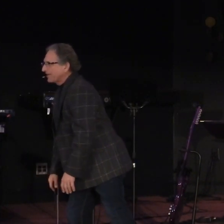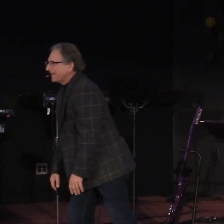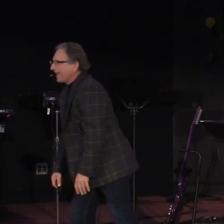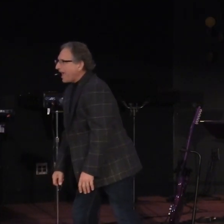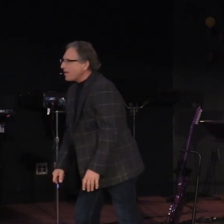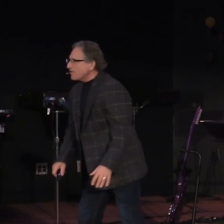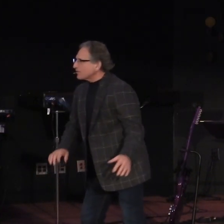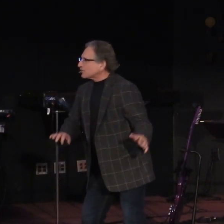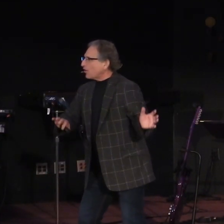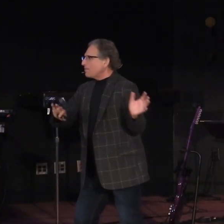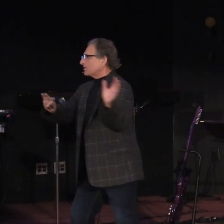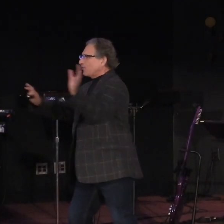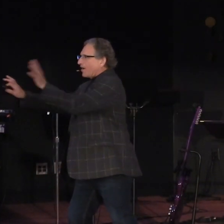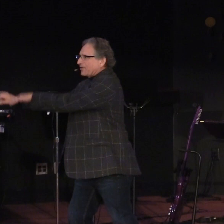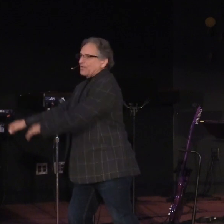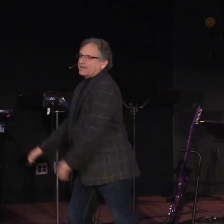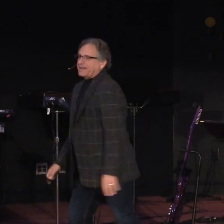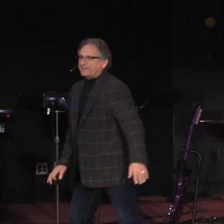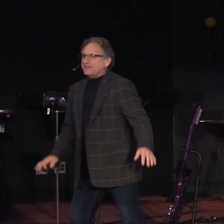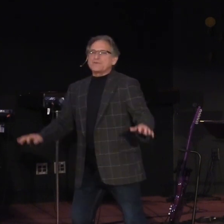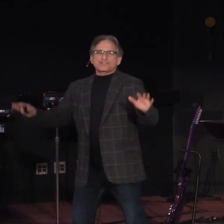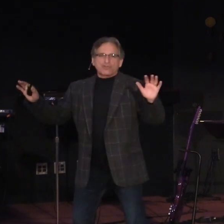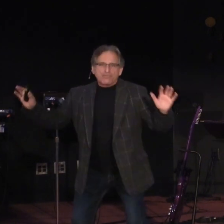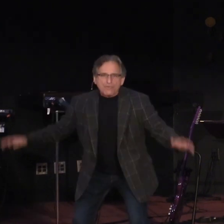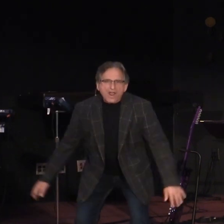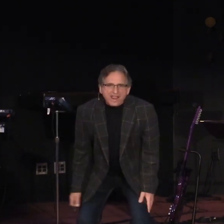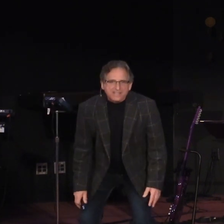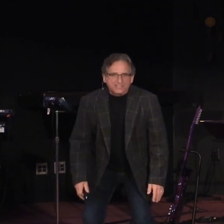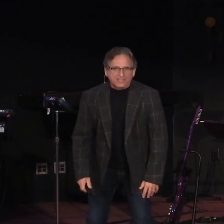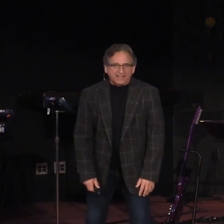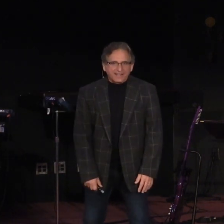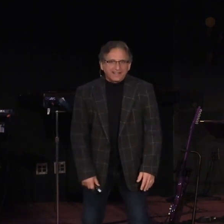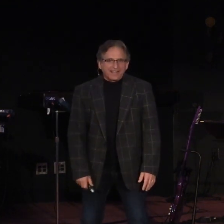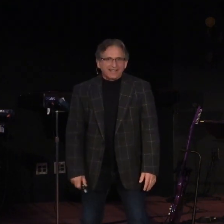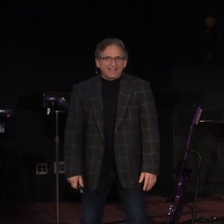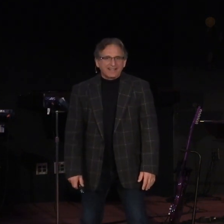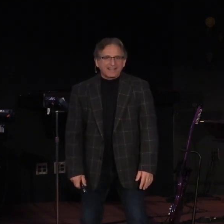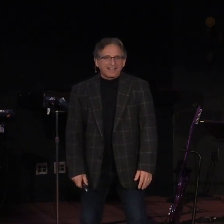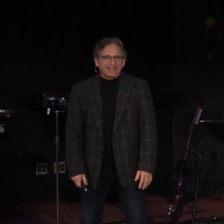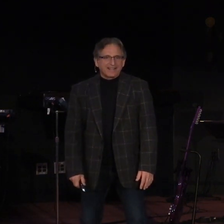steps. I mean, there was so much water going down there. It was crazy.